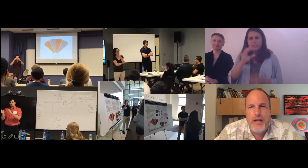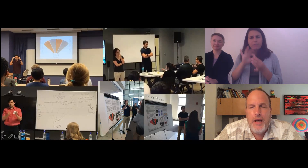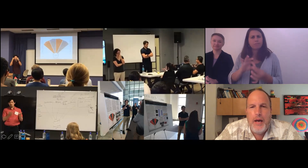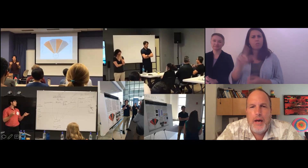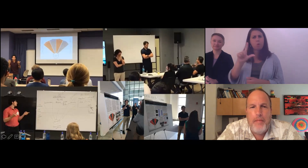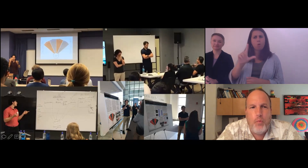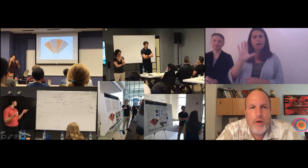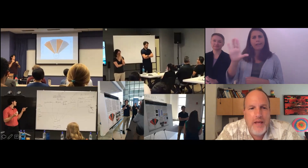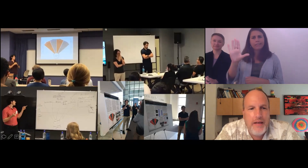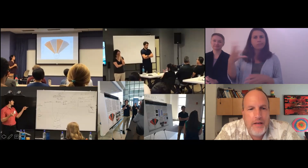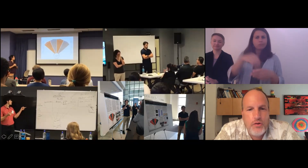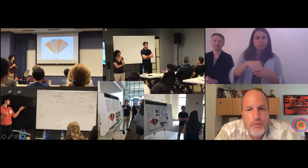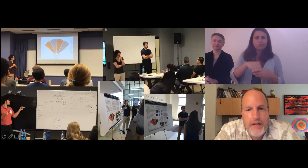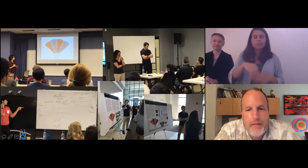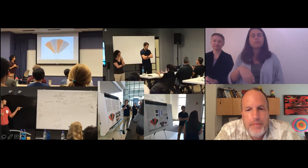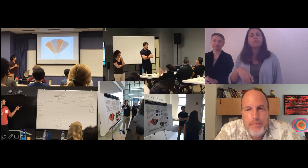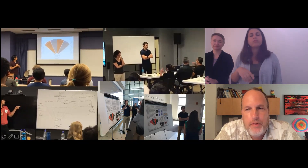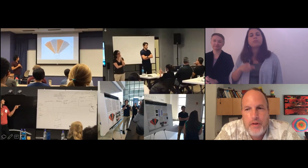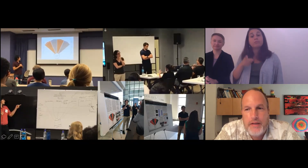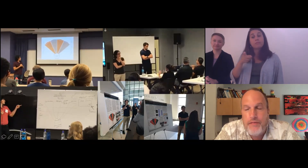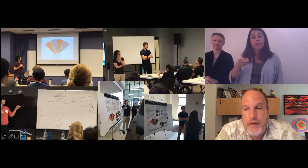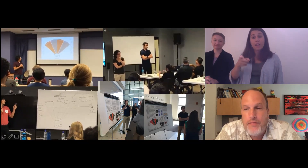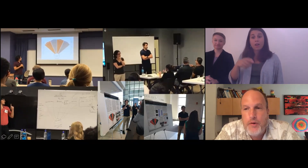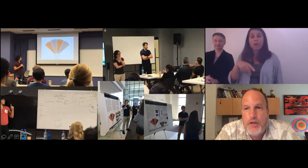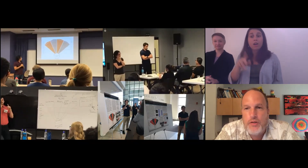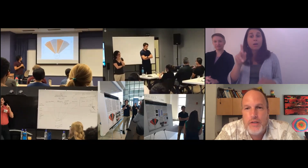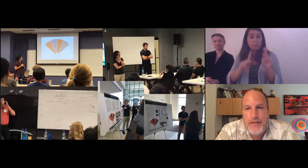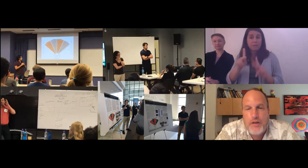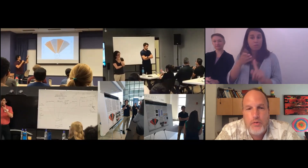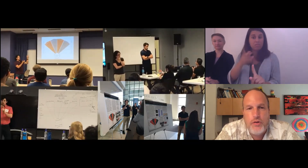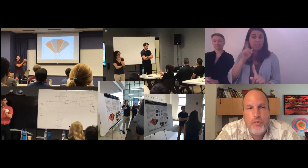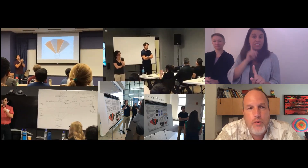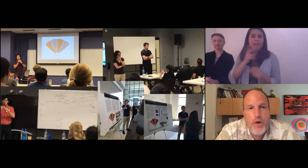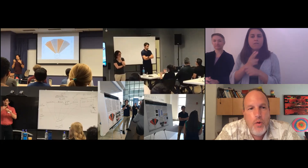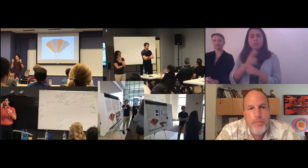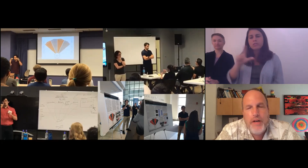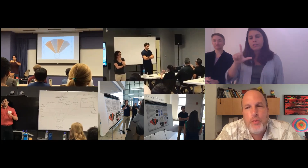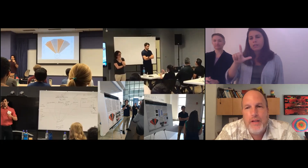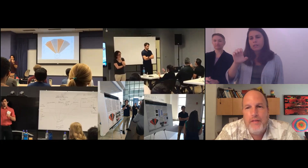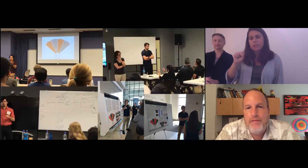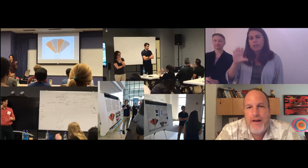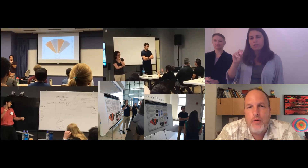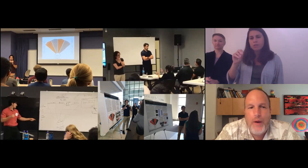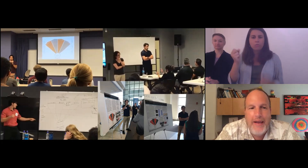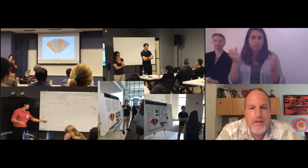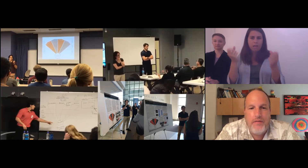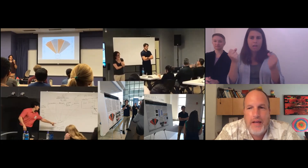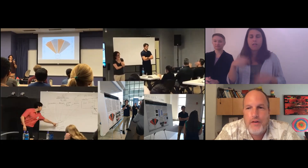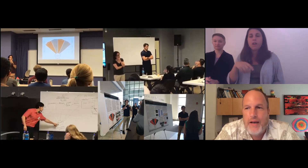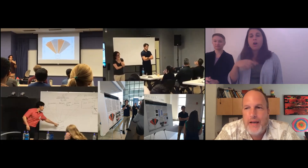participation was that in Costa Rica, the deaf community uses LESCO. So we pretty quickly found